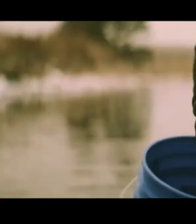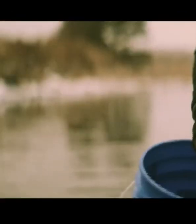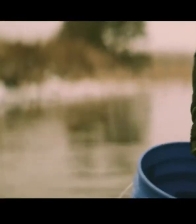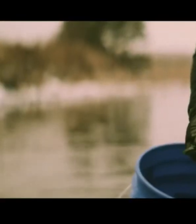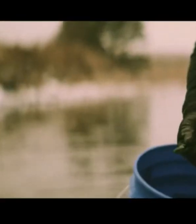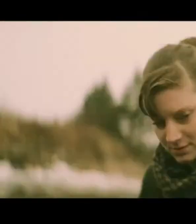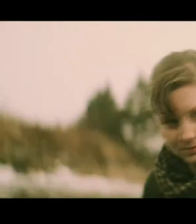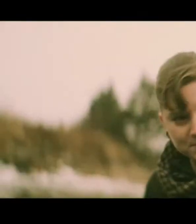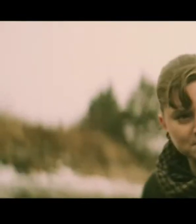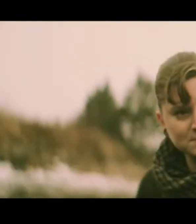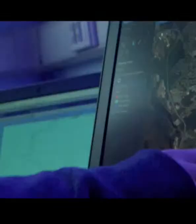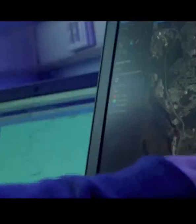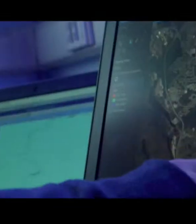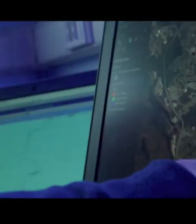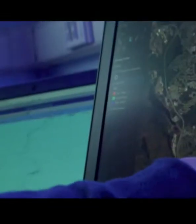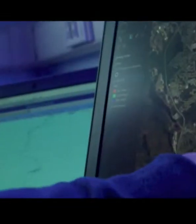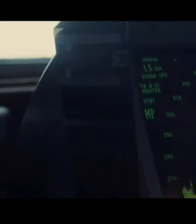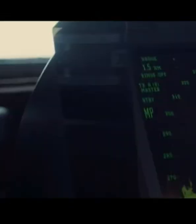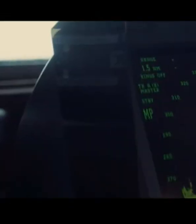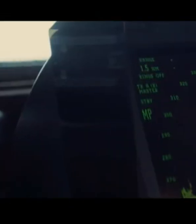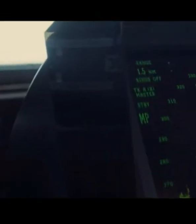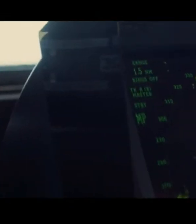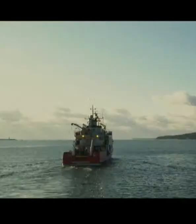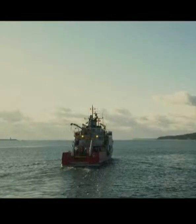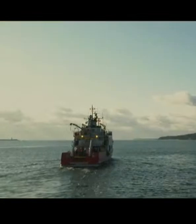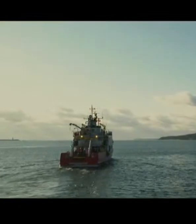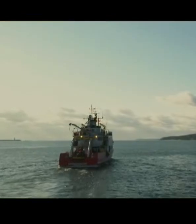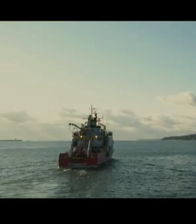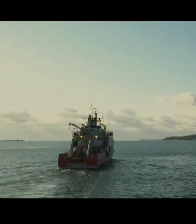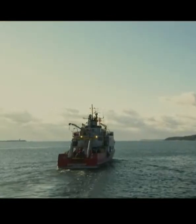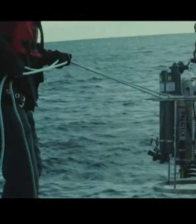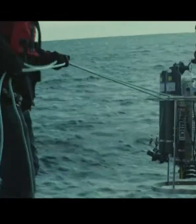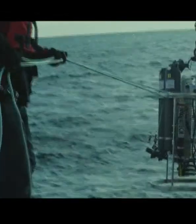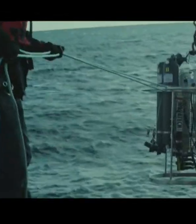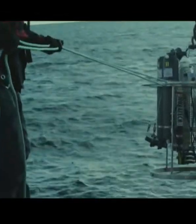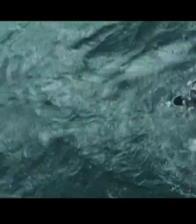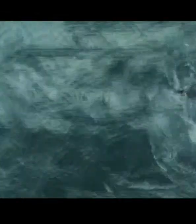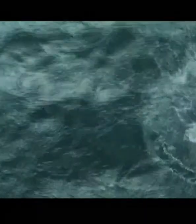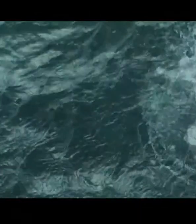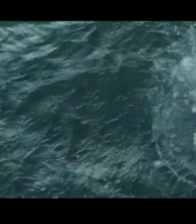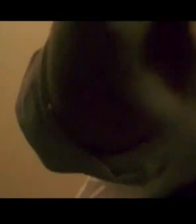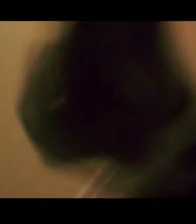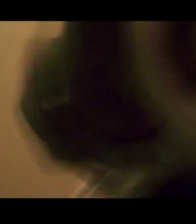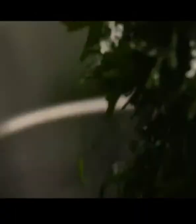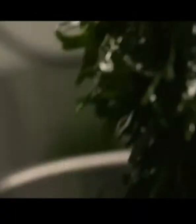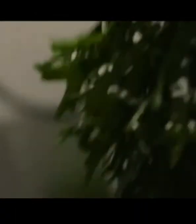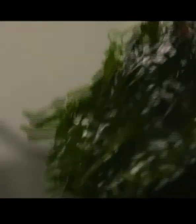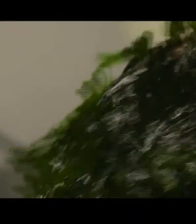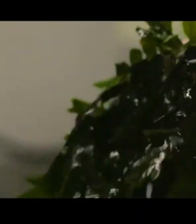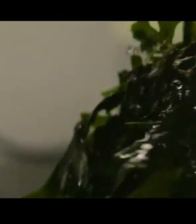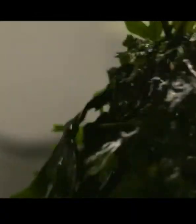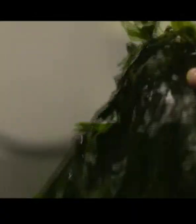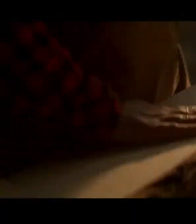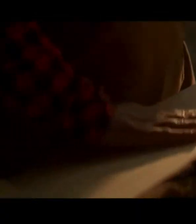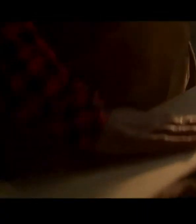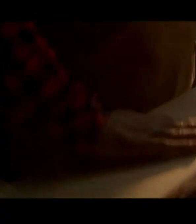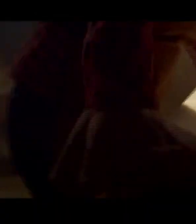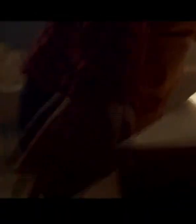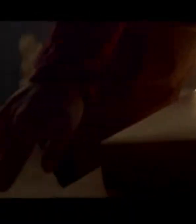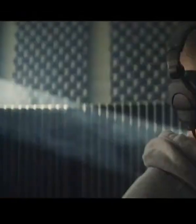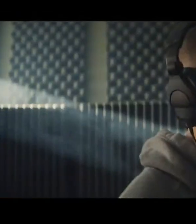and reimagine it. We can explore its depths, see its